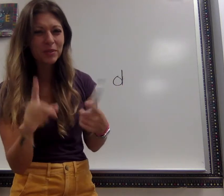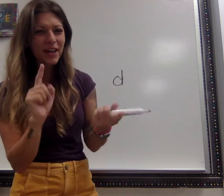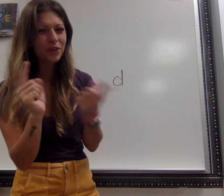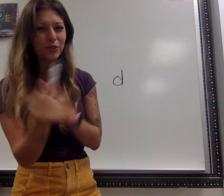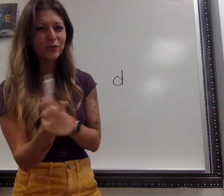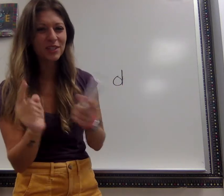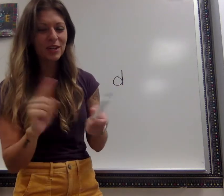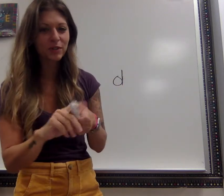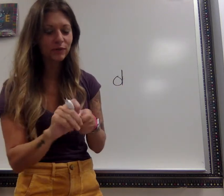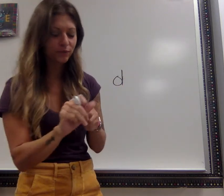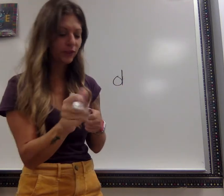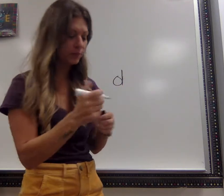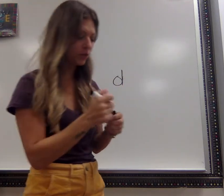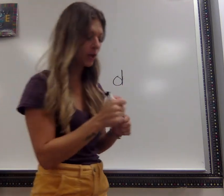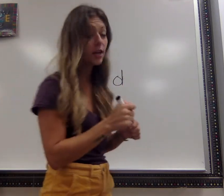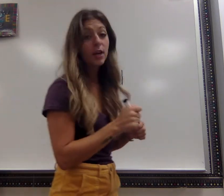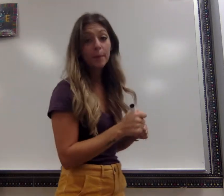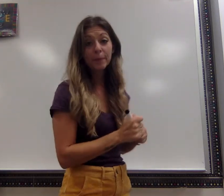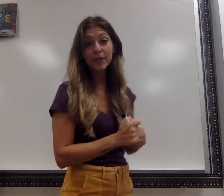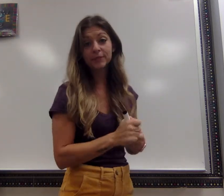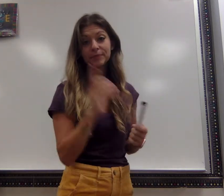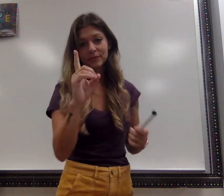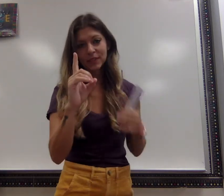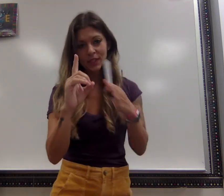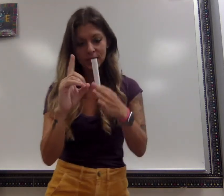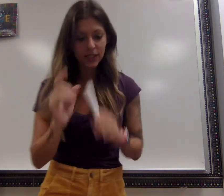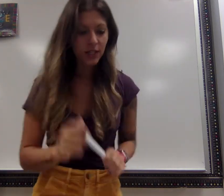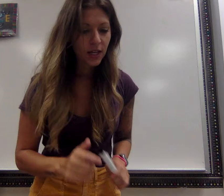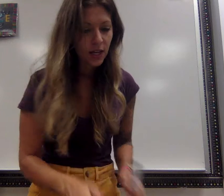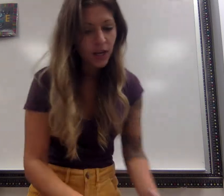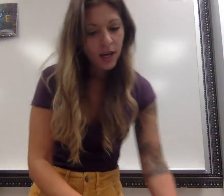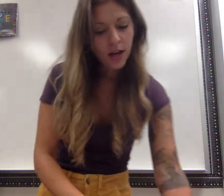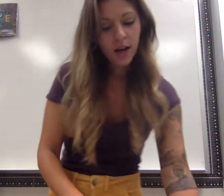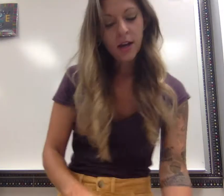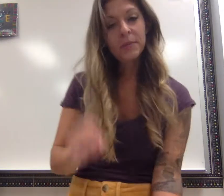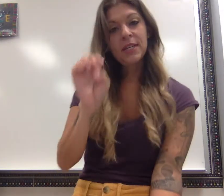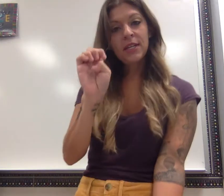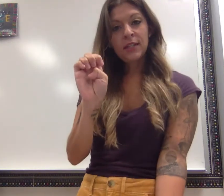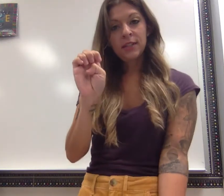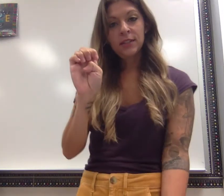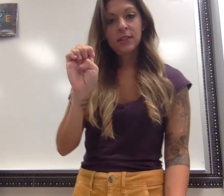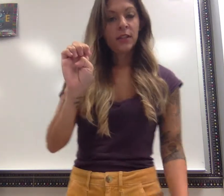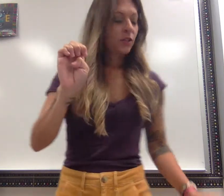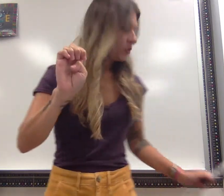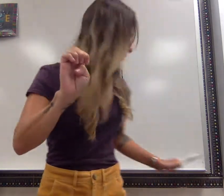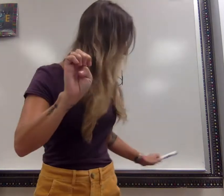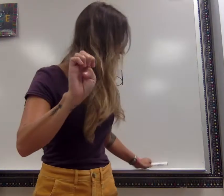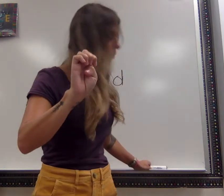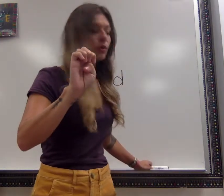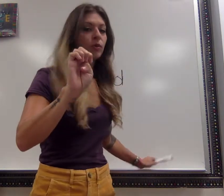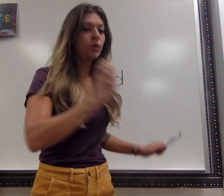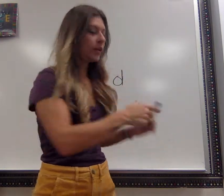I don't know if this camera flips or not, but D. E, so